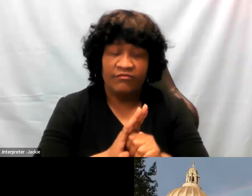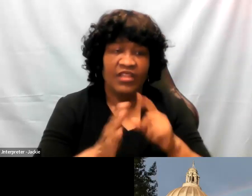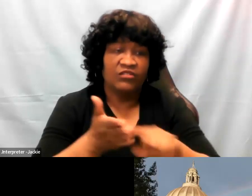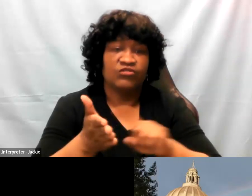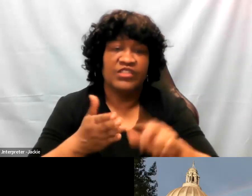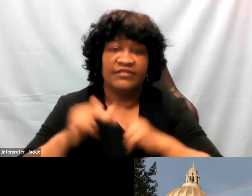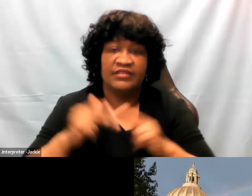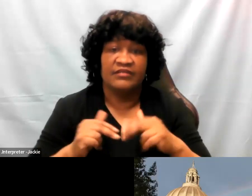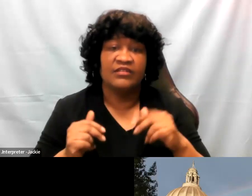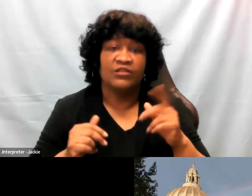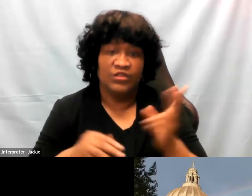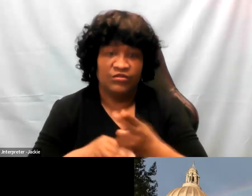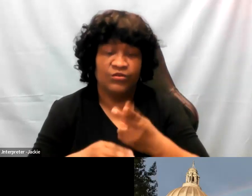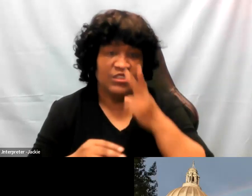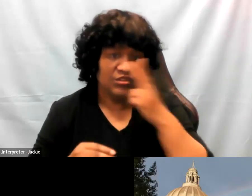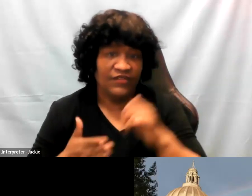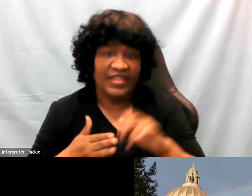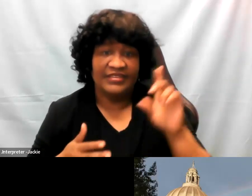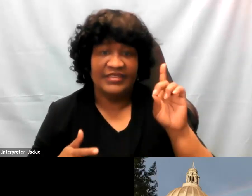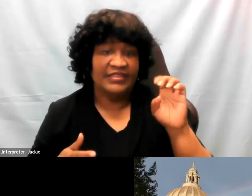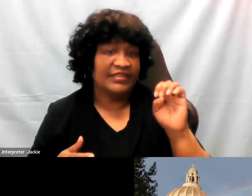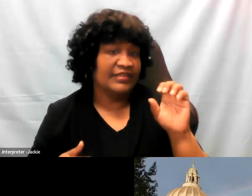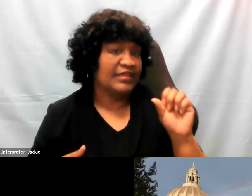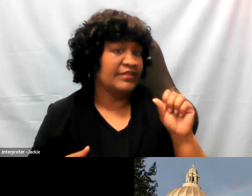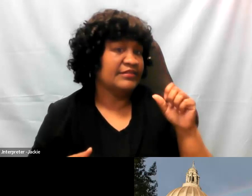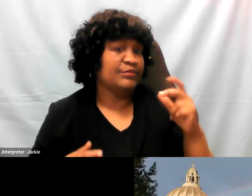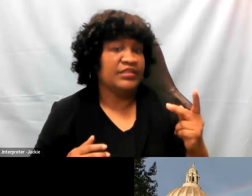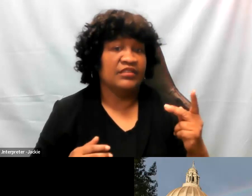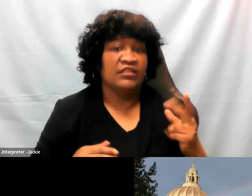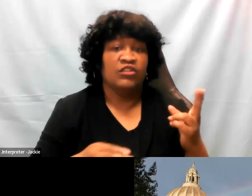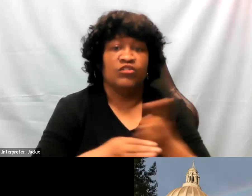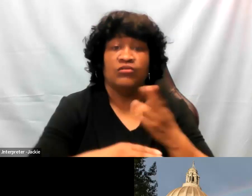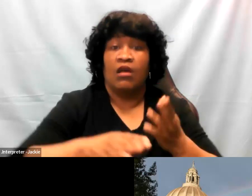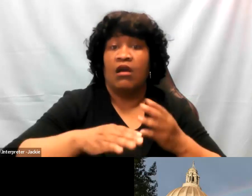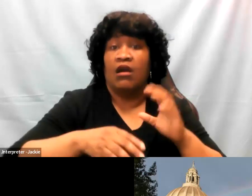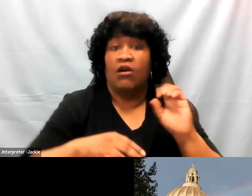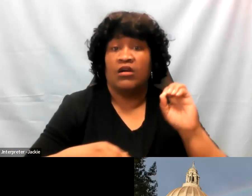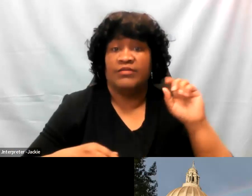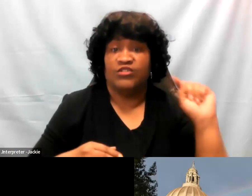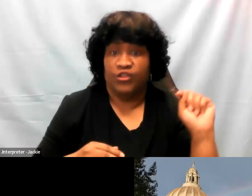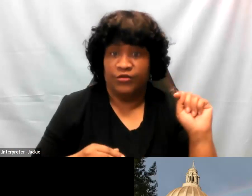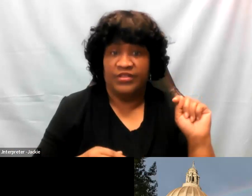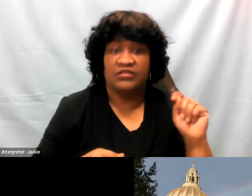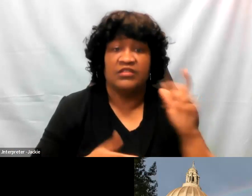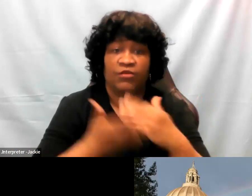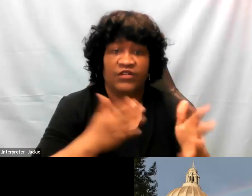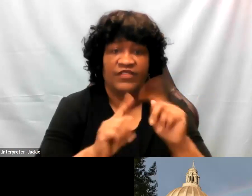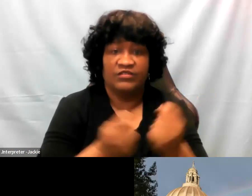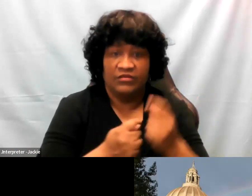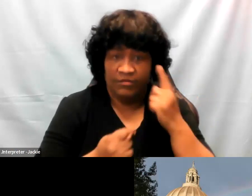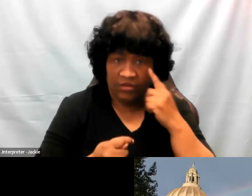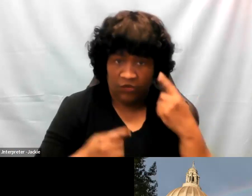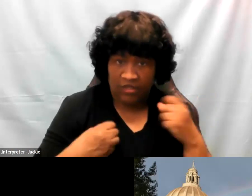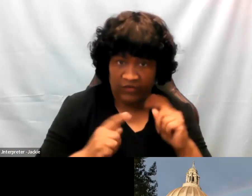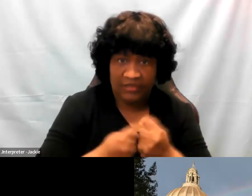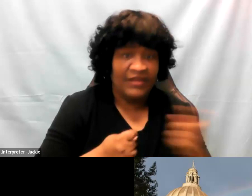DESC was using occupational therapists as part of the mental health teams. except they weren't able to get reimbursed for those